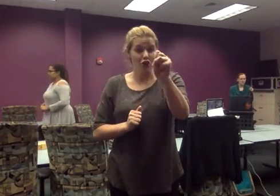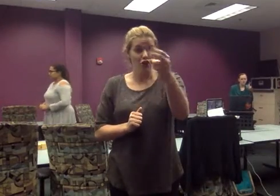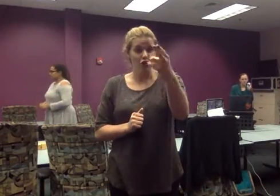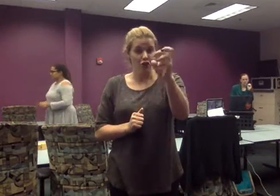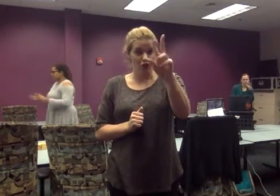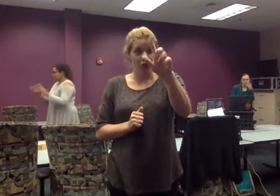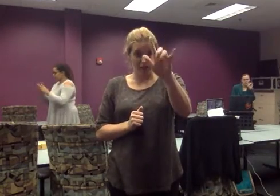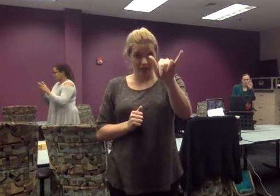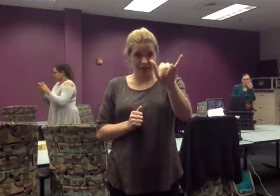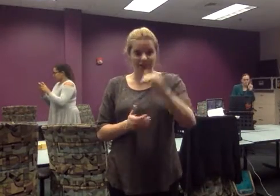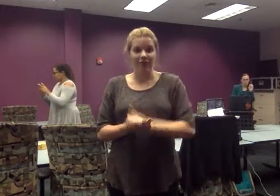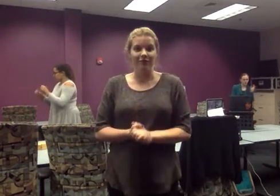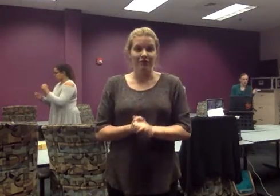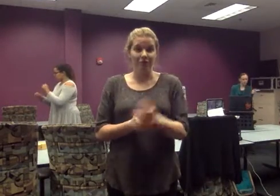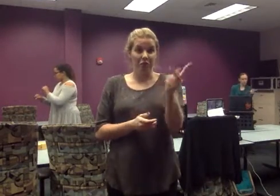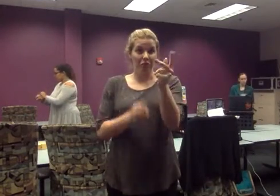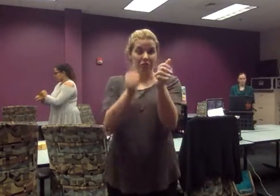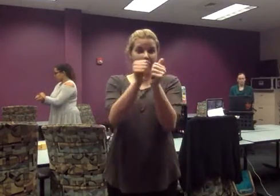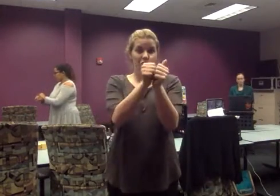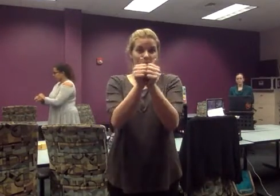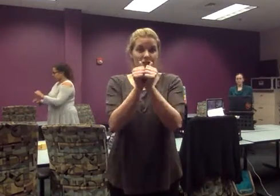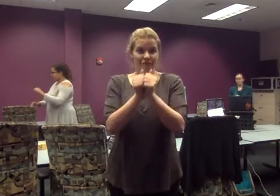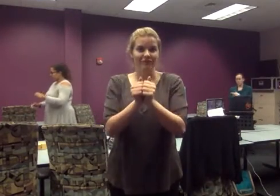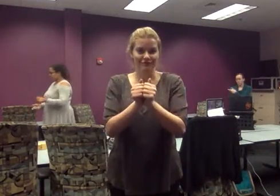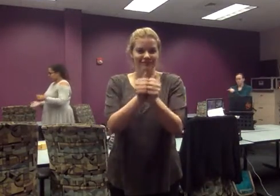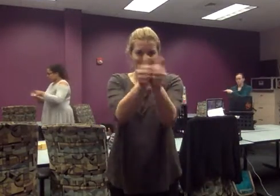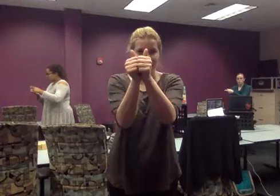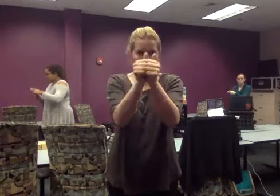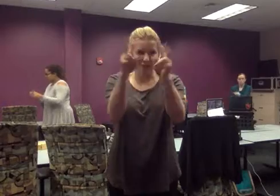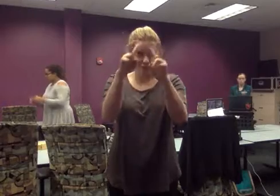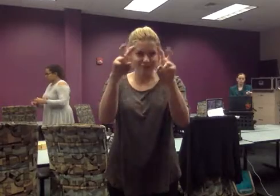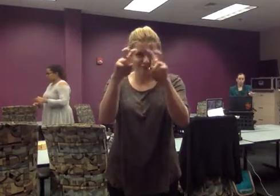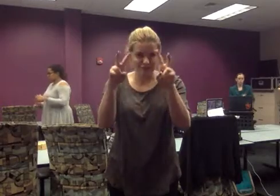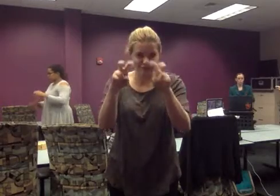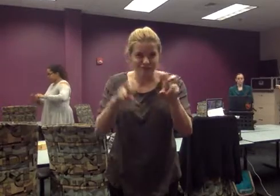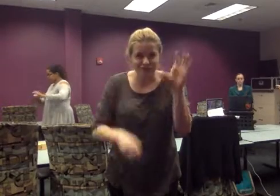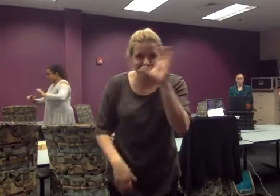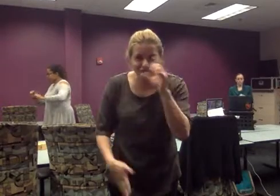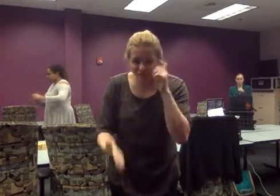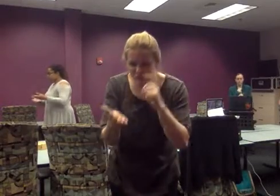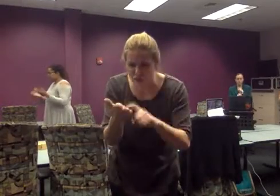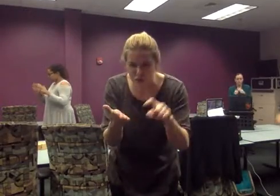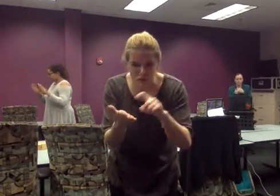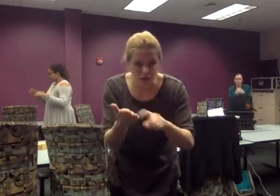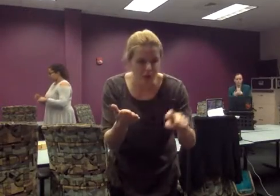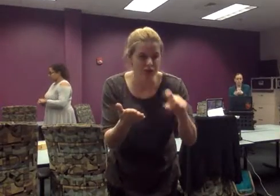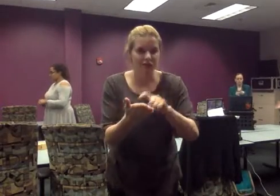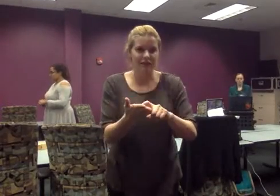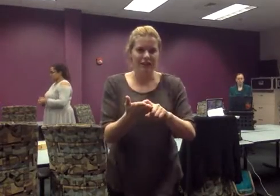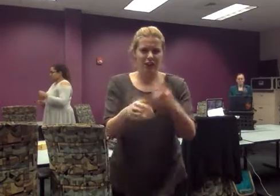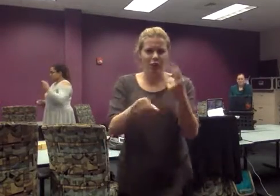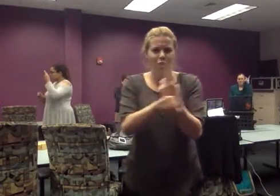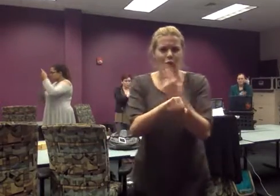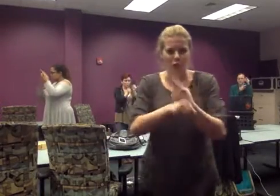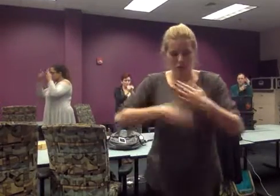will be going ahead and doing that investigation. We're going to be thinking about how we use air